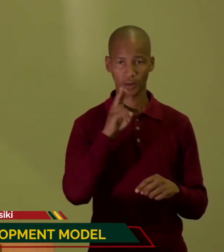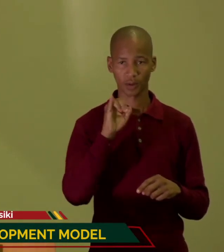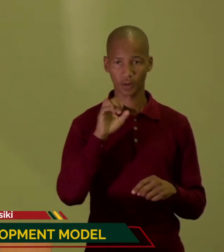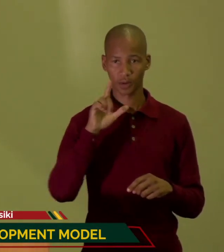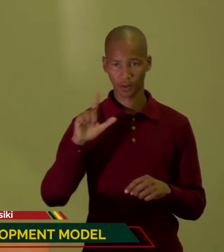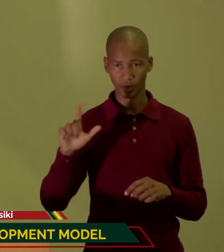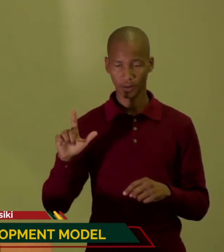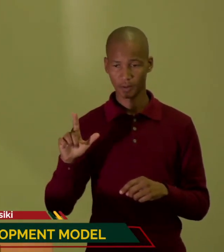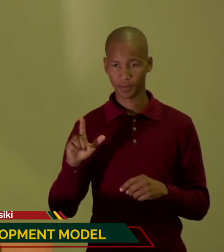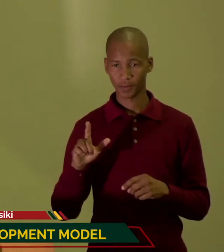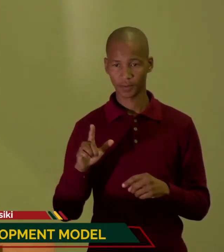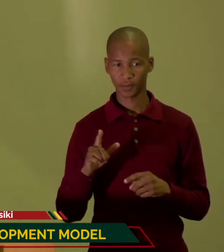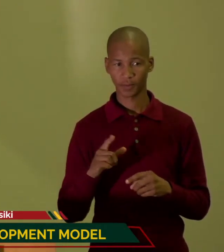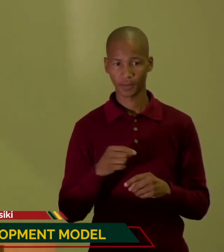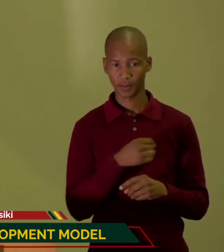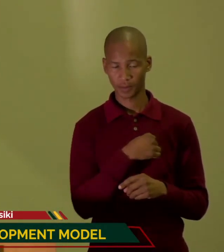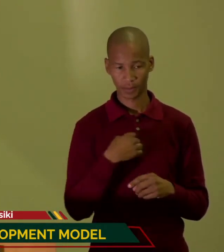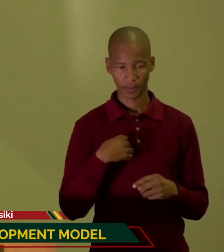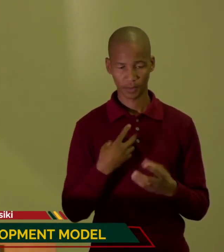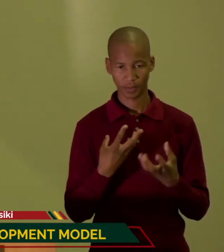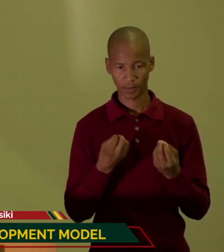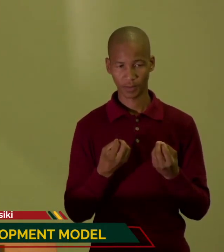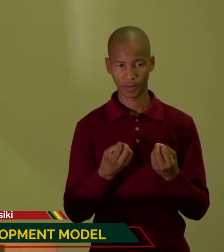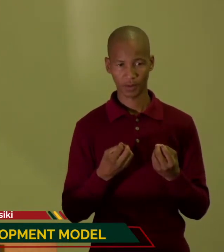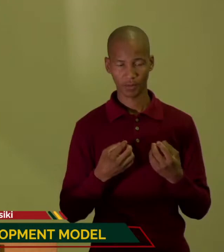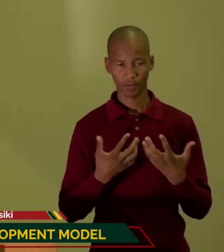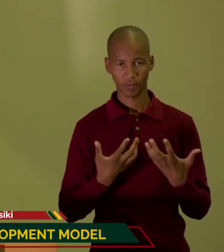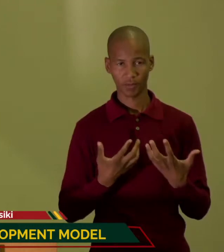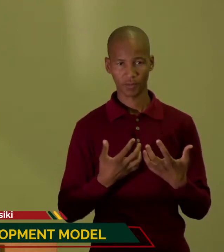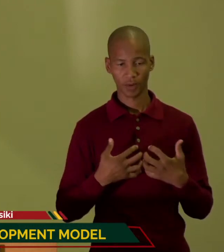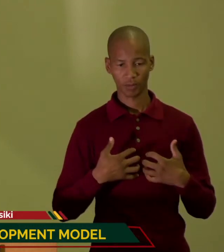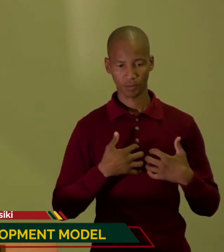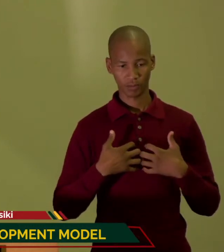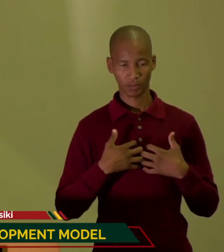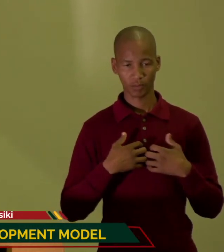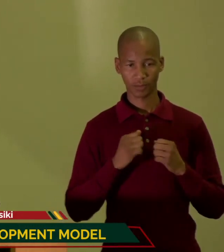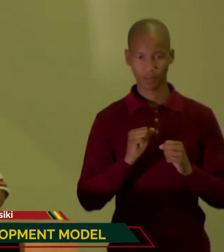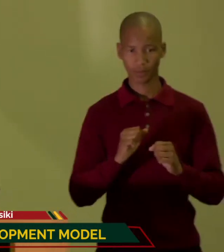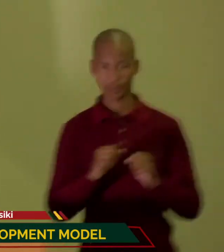we have a backbone of democracy,